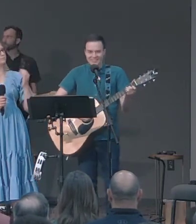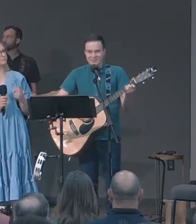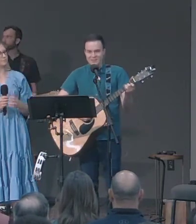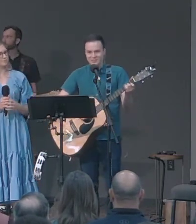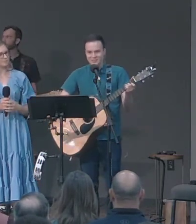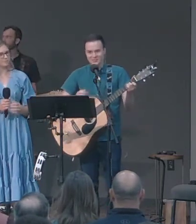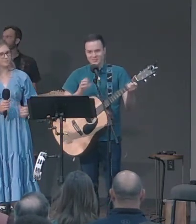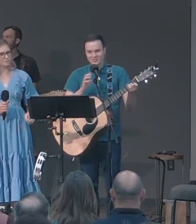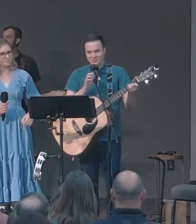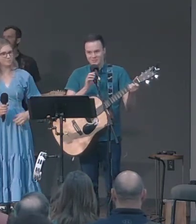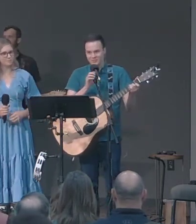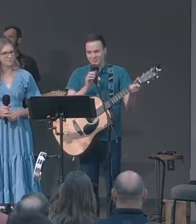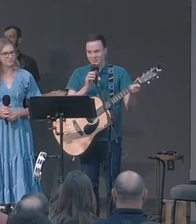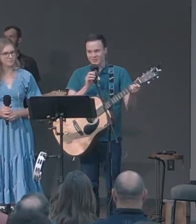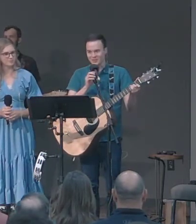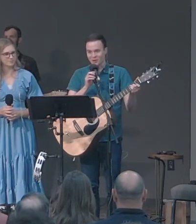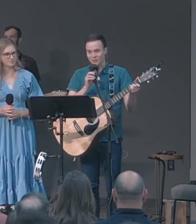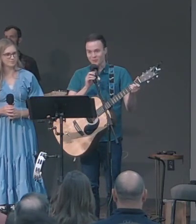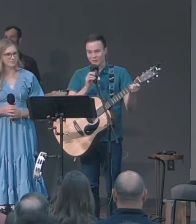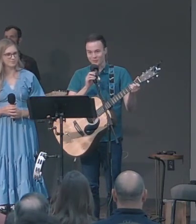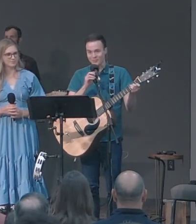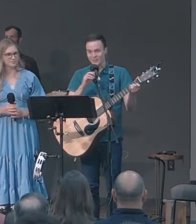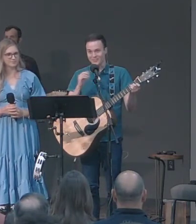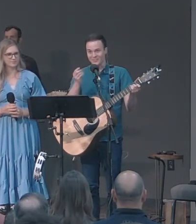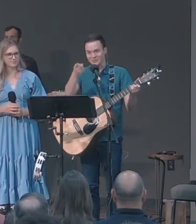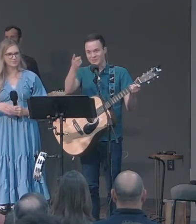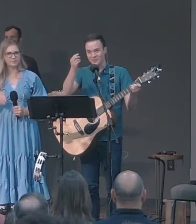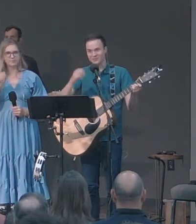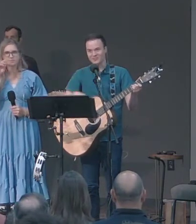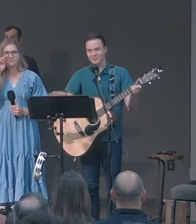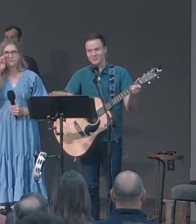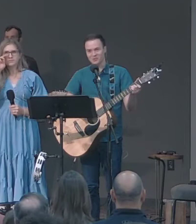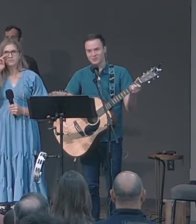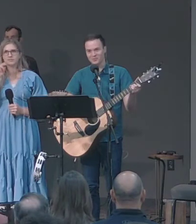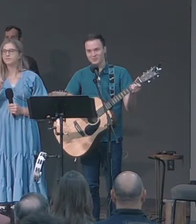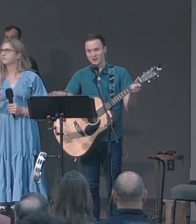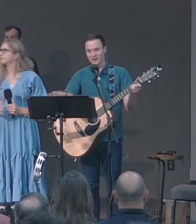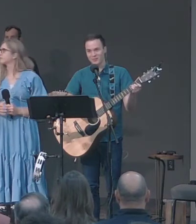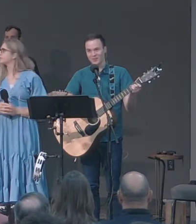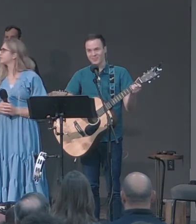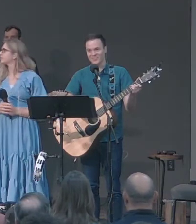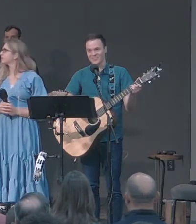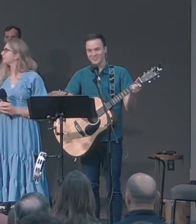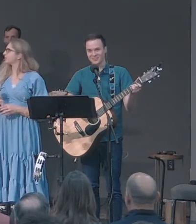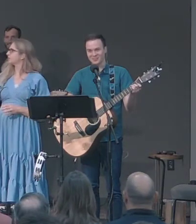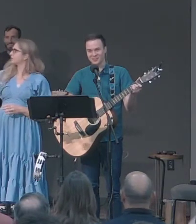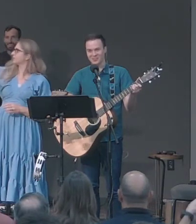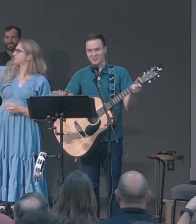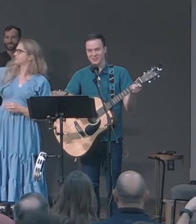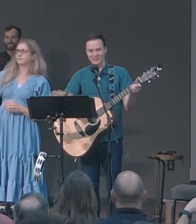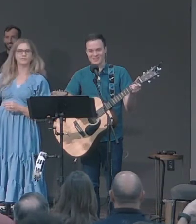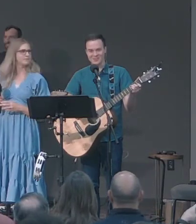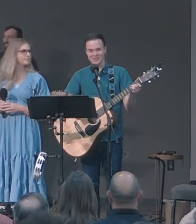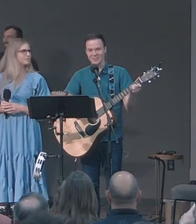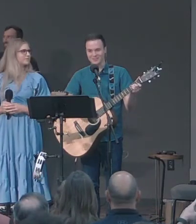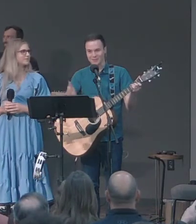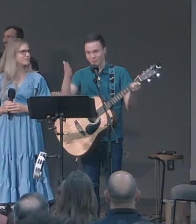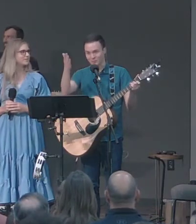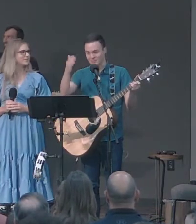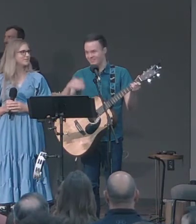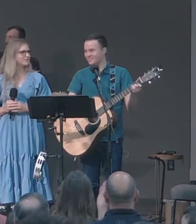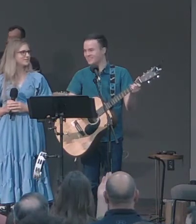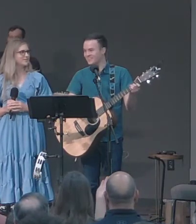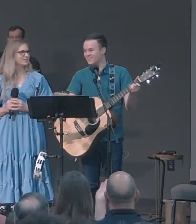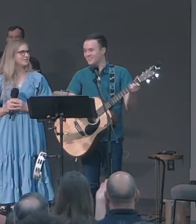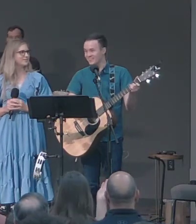All right, I'm not sure if this is coming through in the overflow room, but we do have words on the back wall there. A little unorthodox, but if everyone